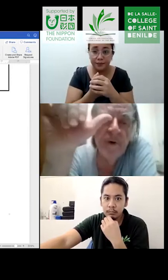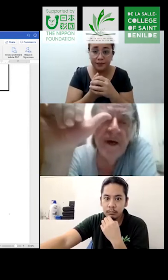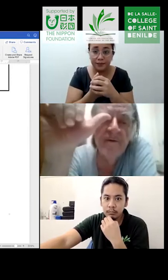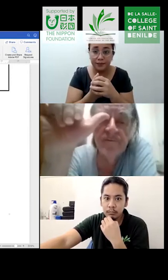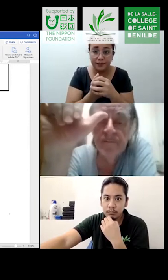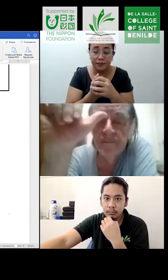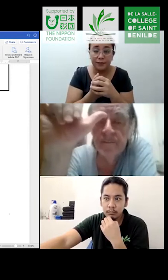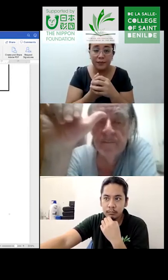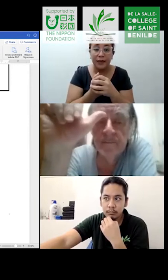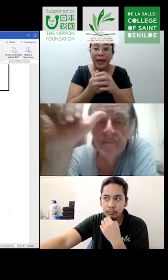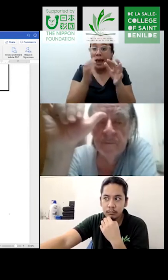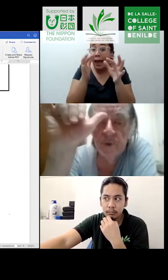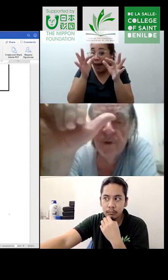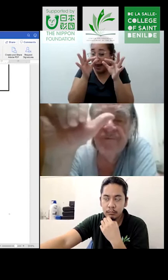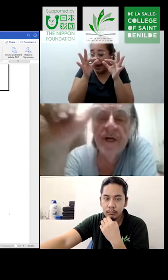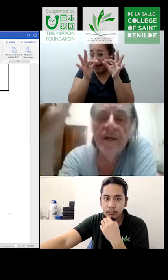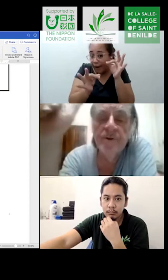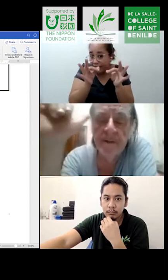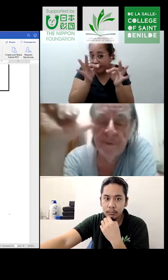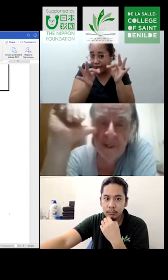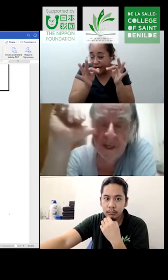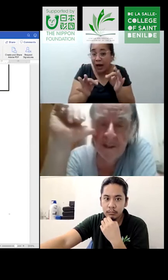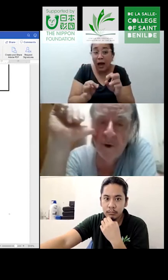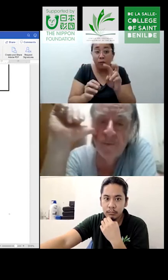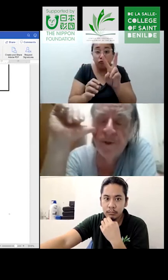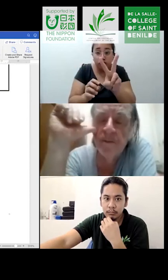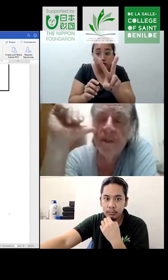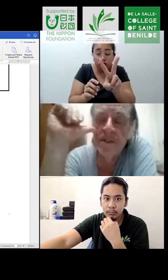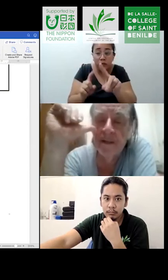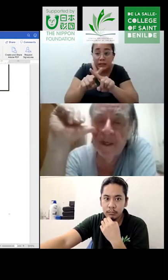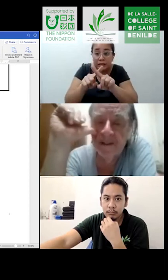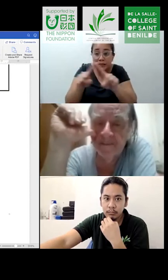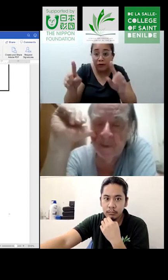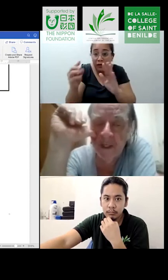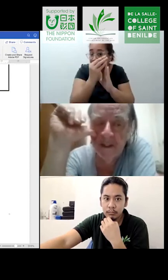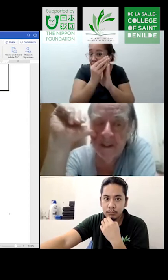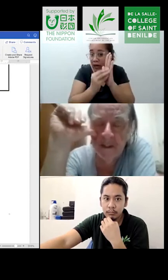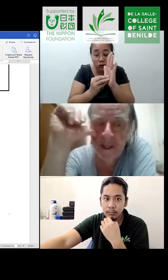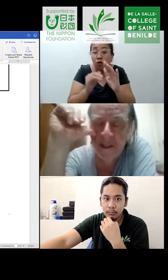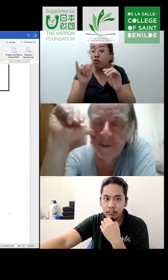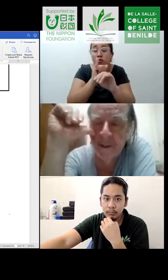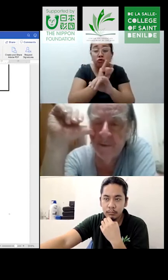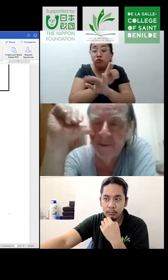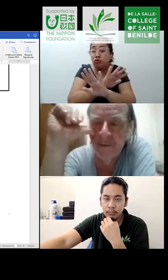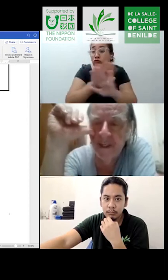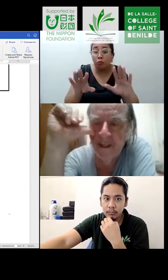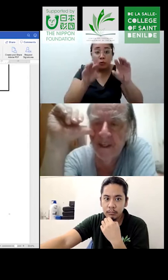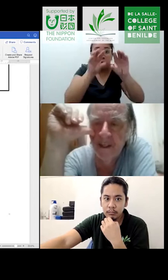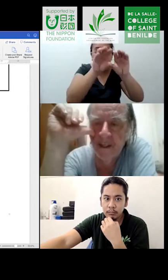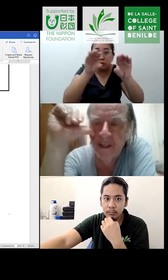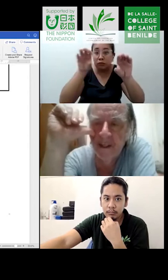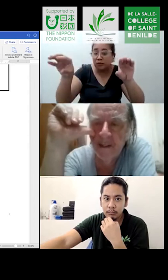if you have two different hand shapes, don't put them on the same line. I think the hand shapes should